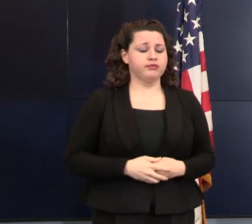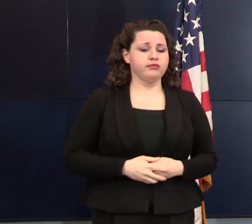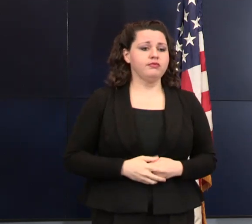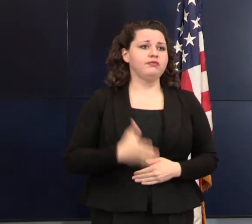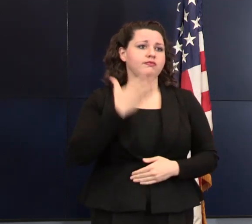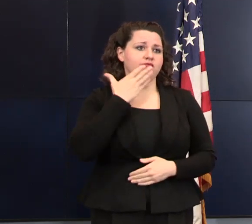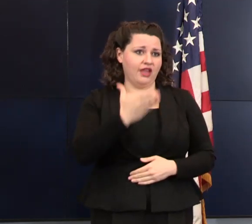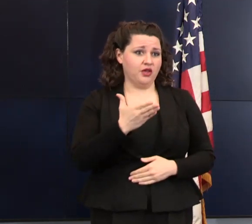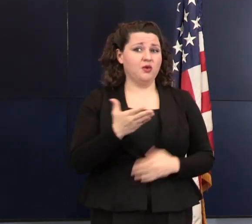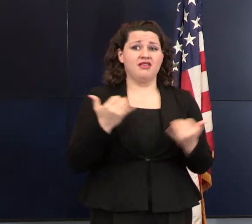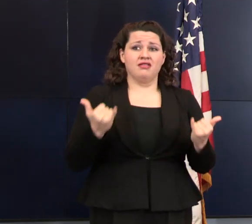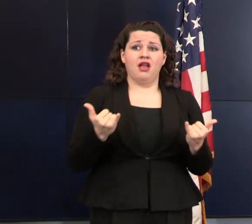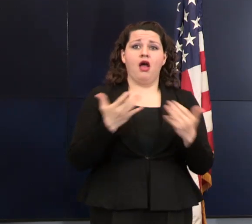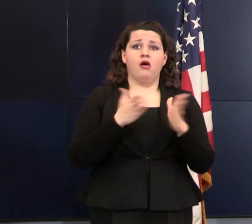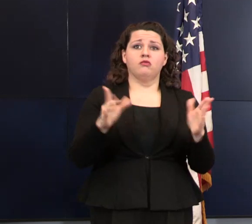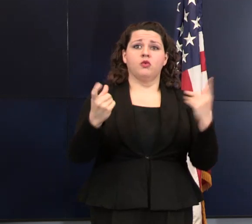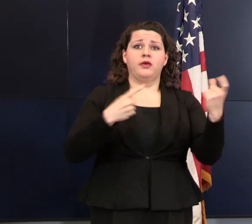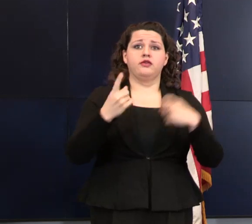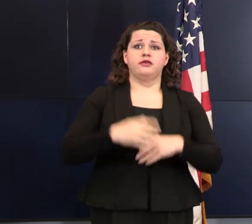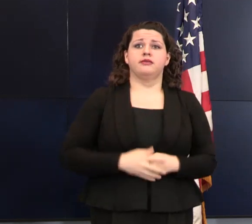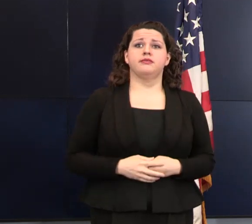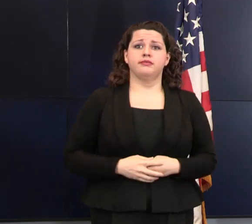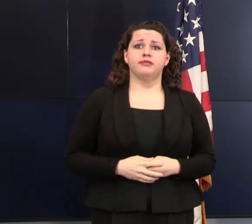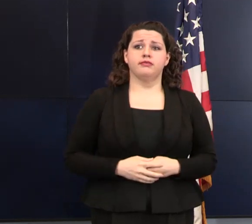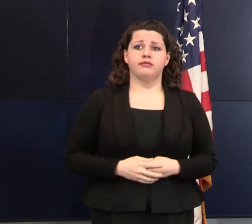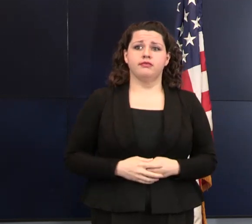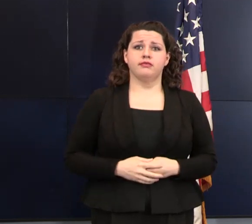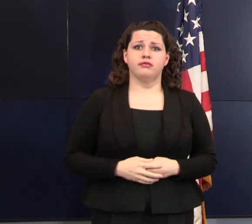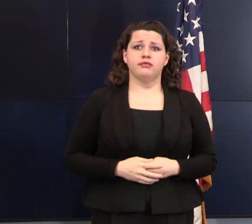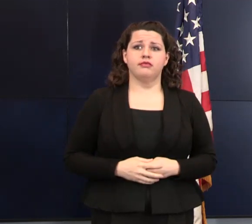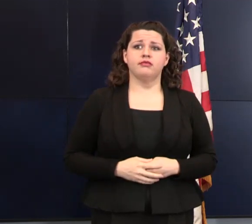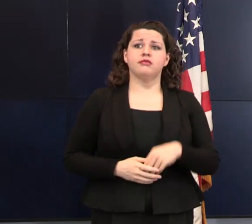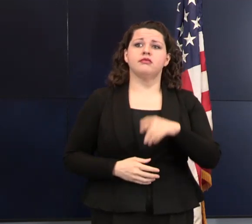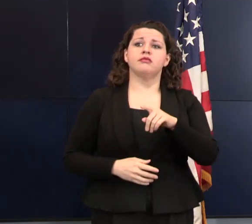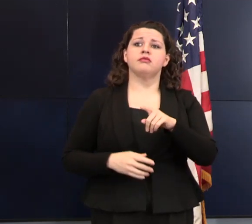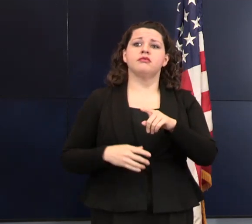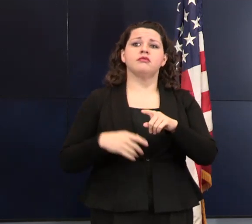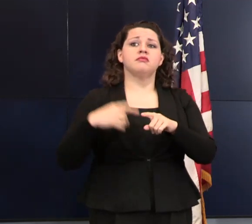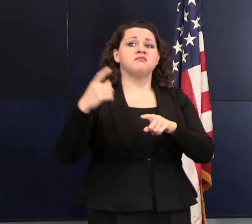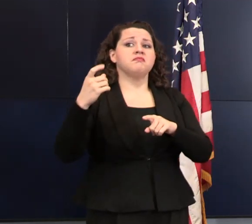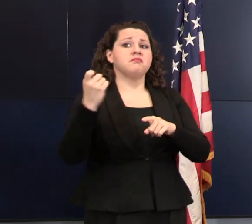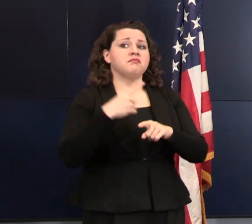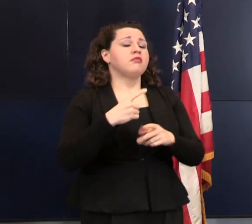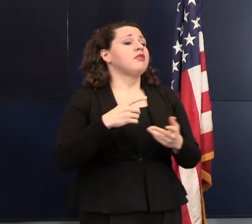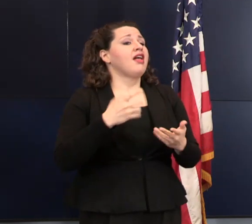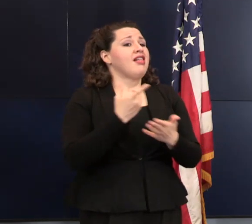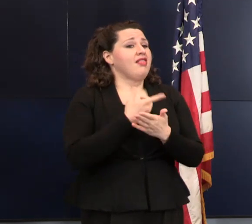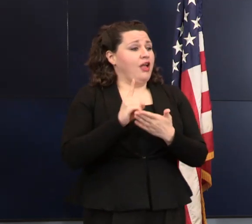Thank you. And with that, we will open it up for questions. Governor, your office